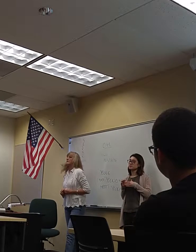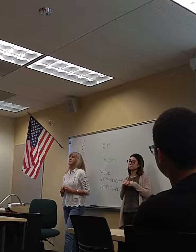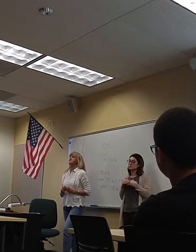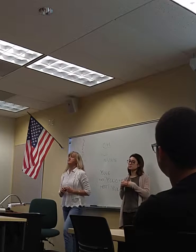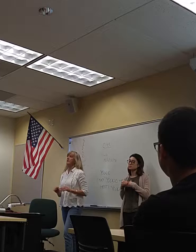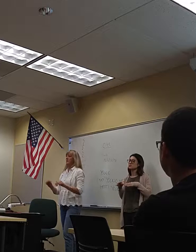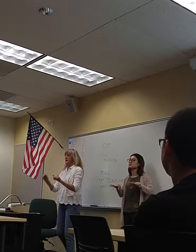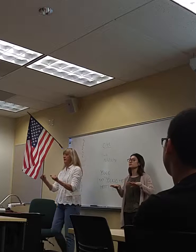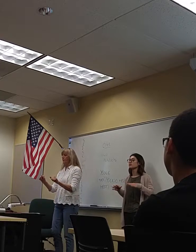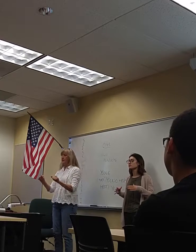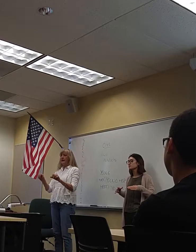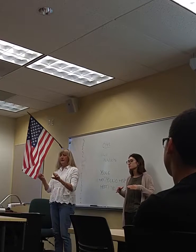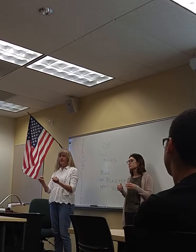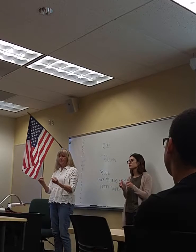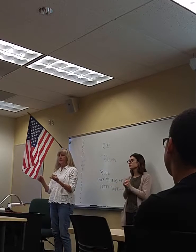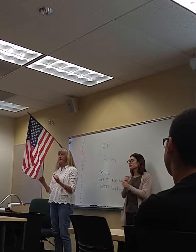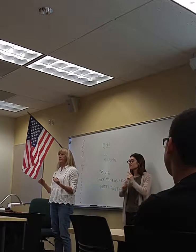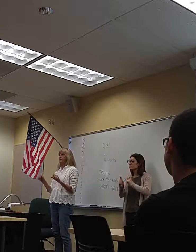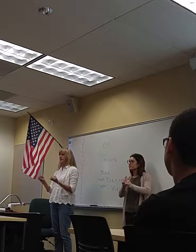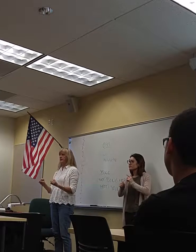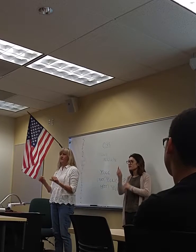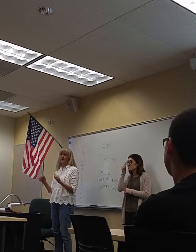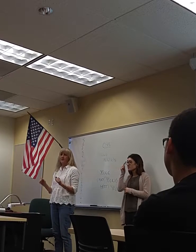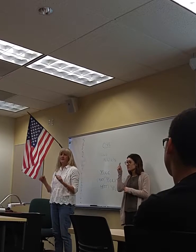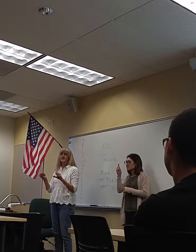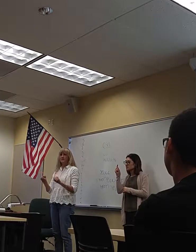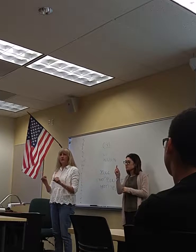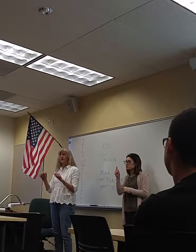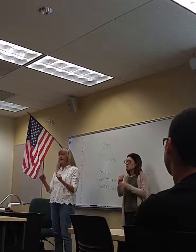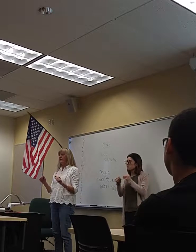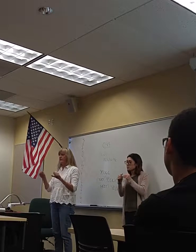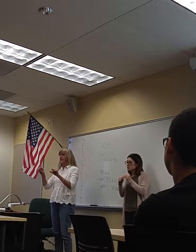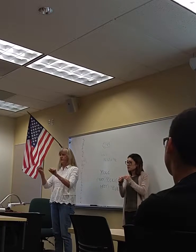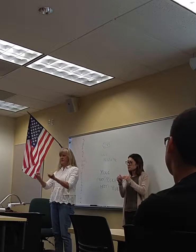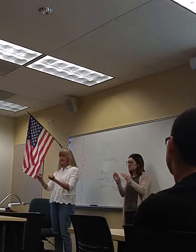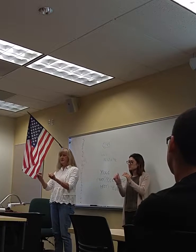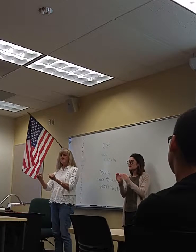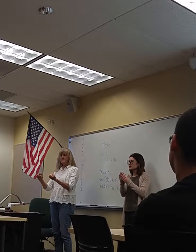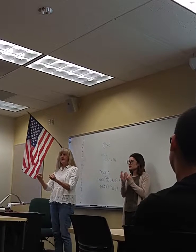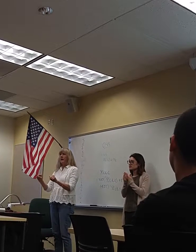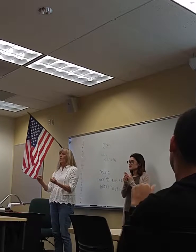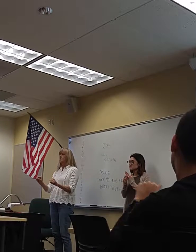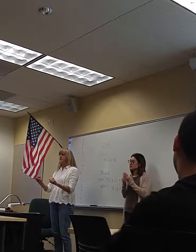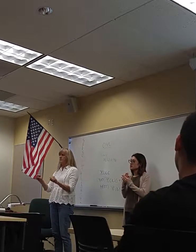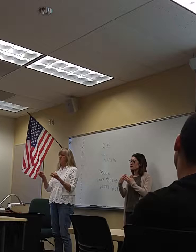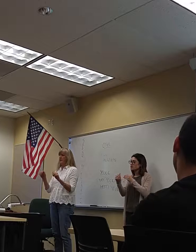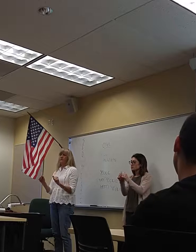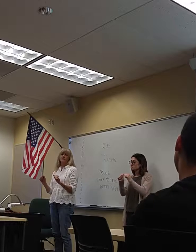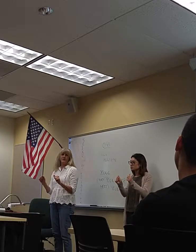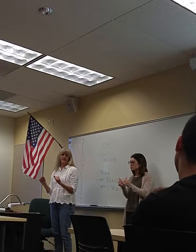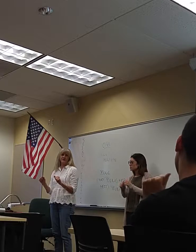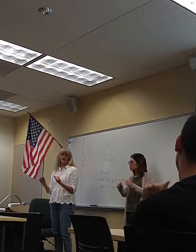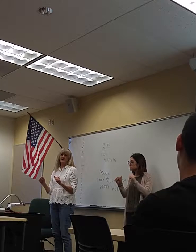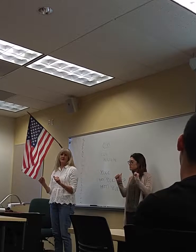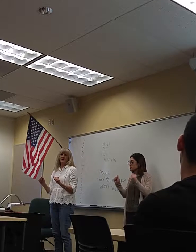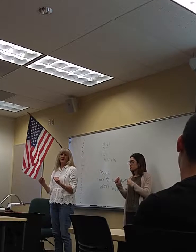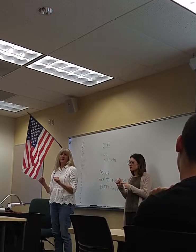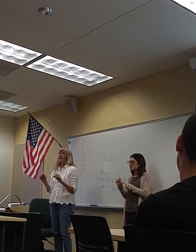Exactly. So if we kind of think about this handshake, is it more natural to do this, or is it more natural to do this? S.